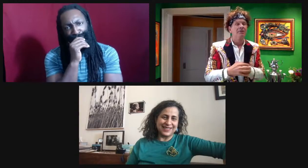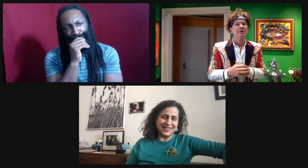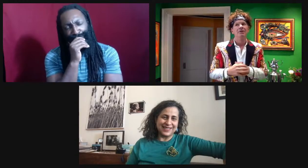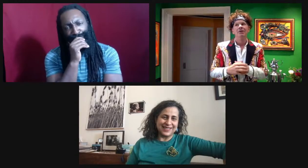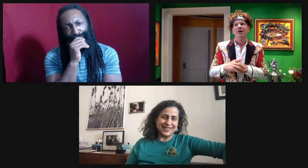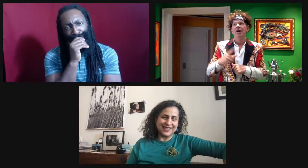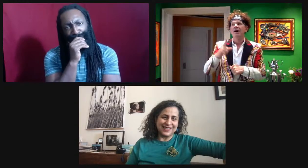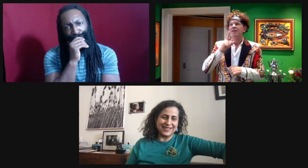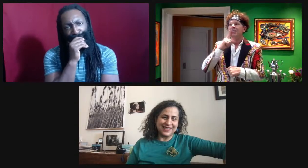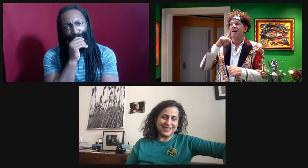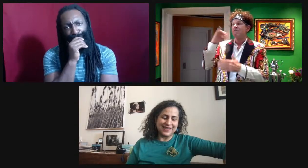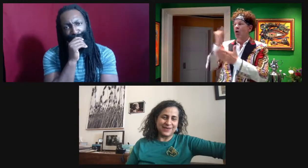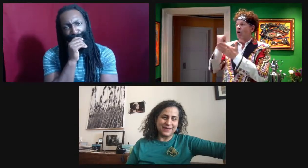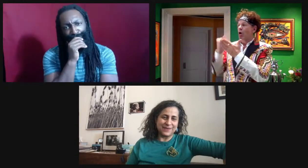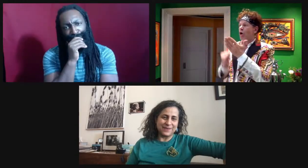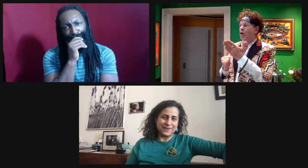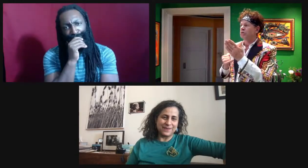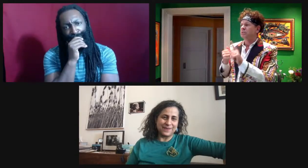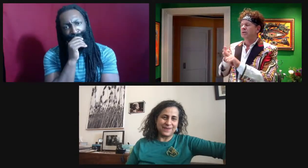that's generationally passed down.